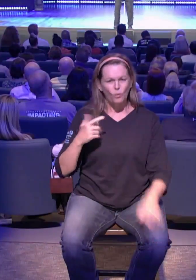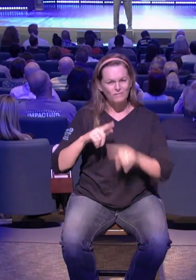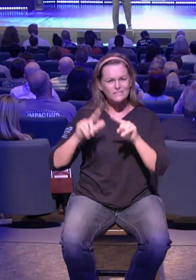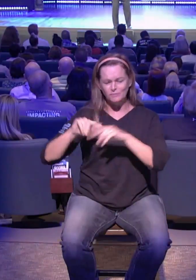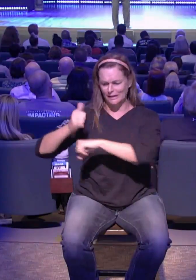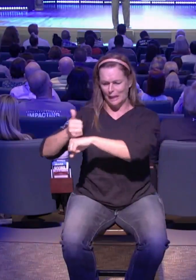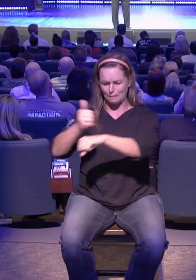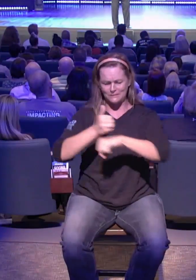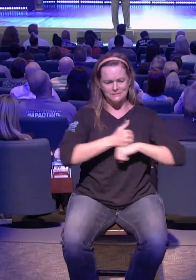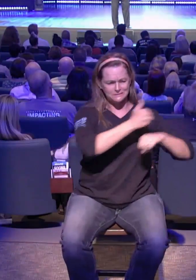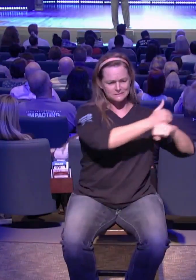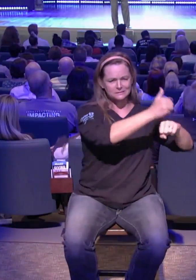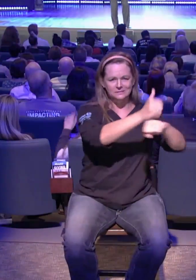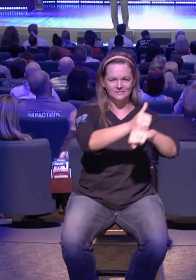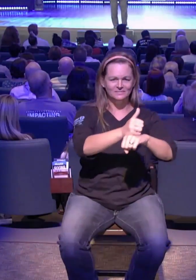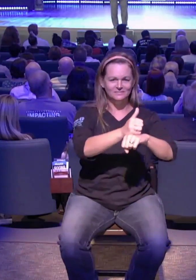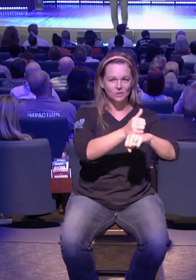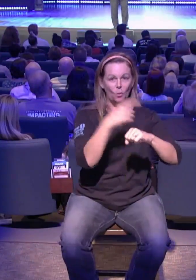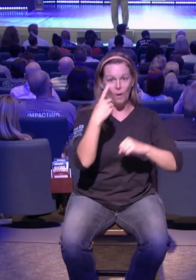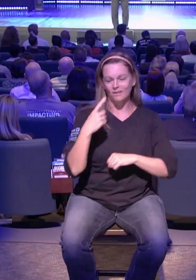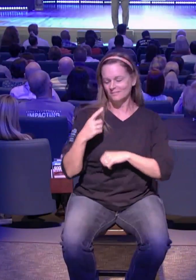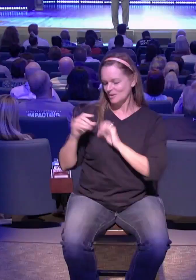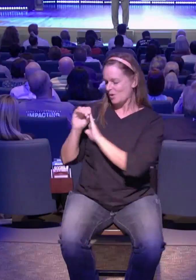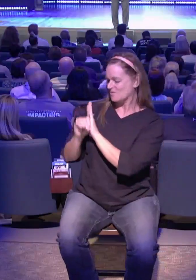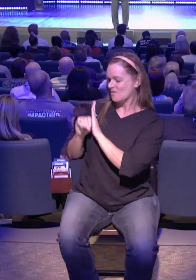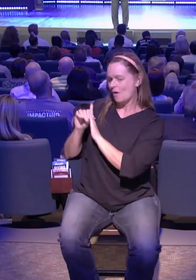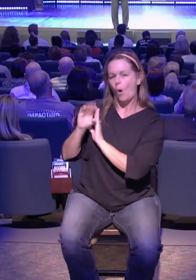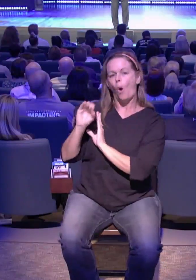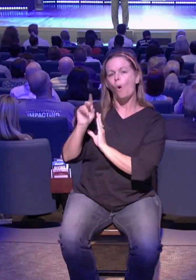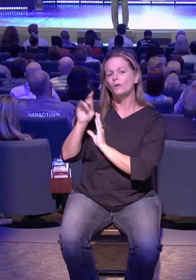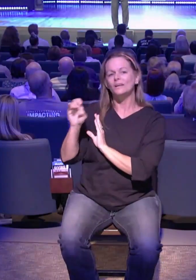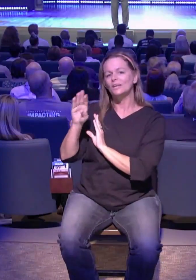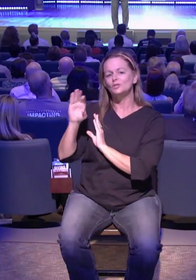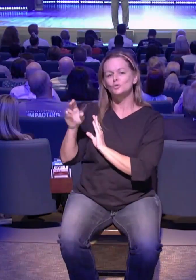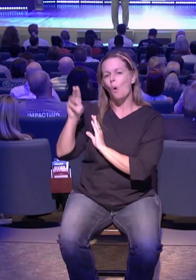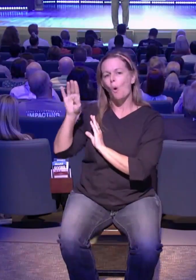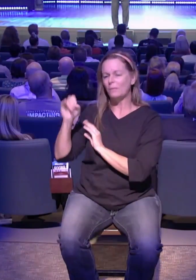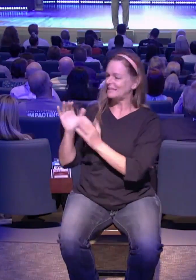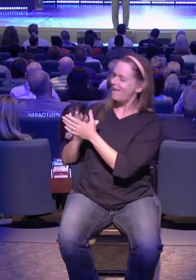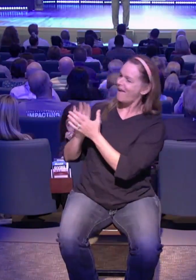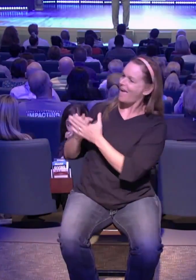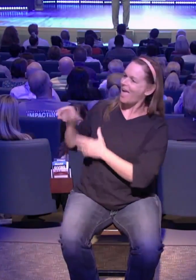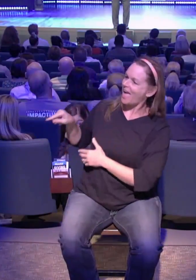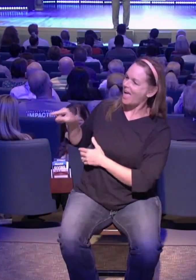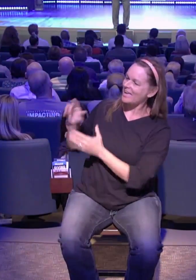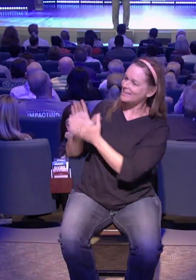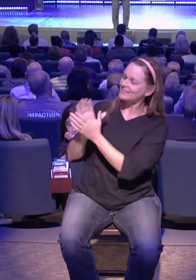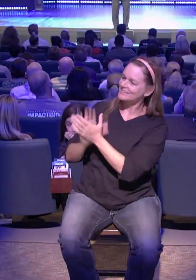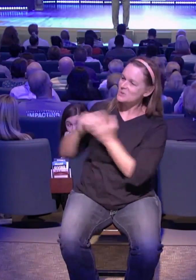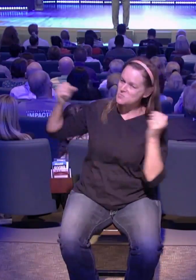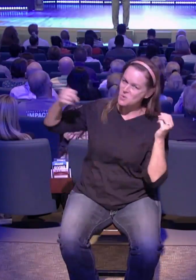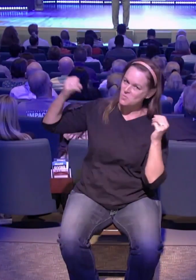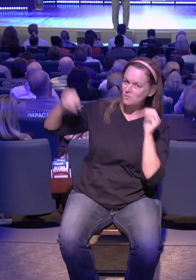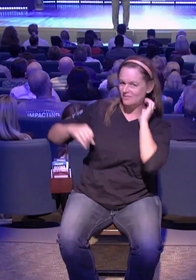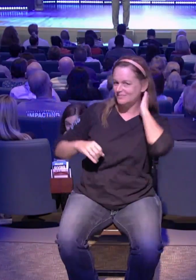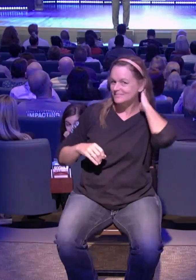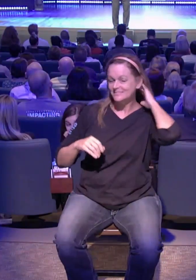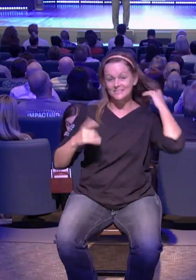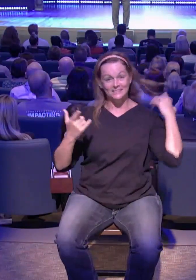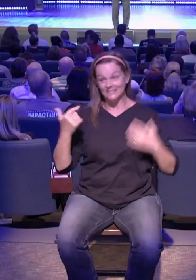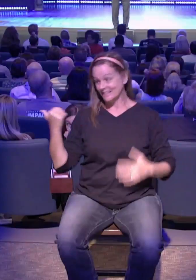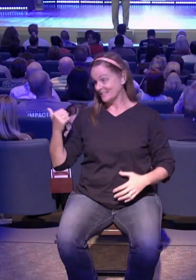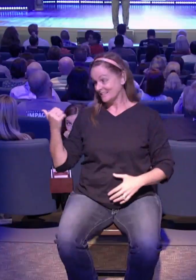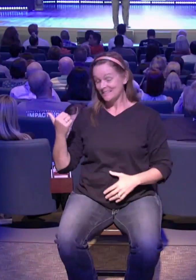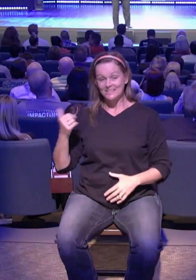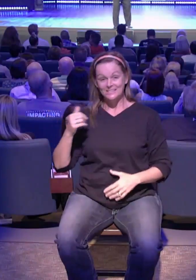campus. Man, we love you guys in Okeechobee. You're awesome in Okeechobee. I love it. Okeechobee's where you can wear your cowboy hat to